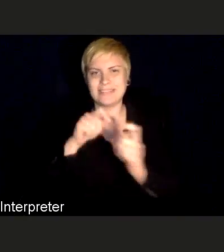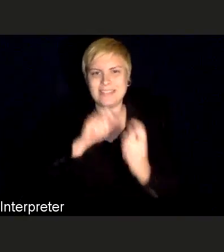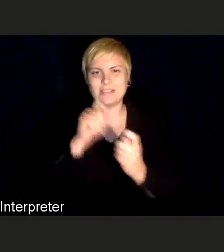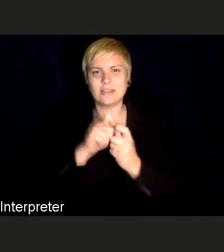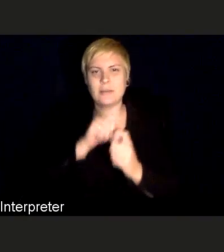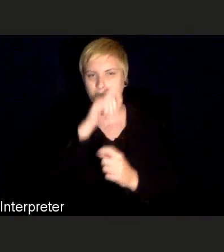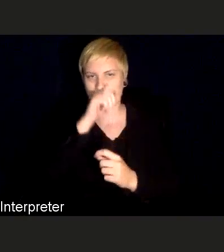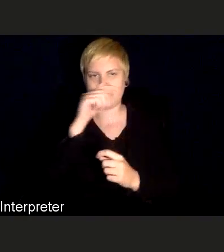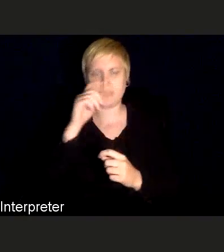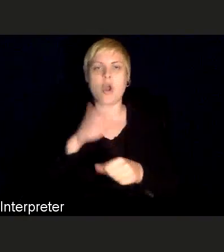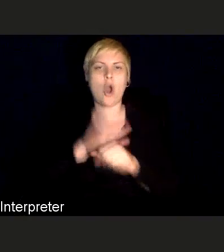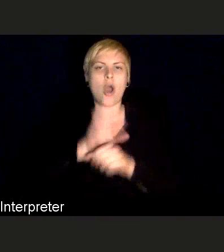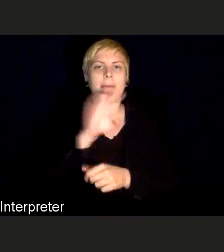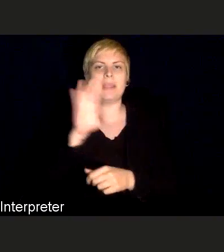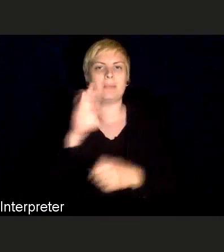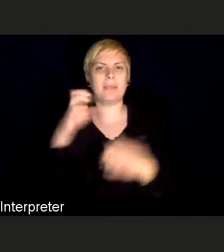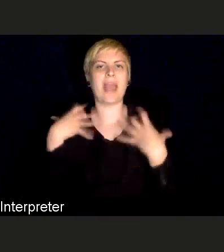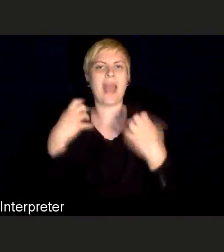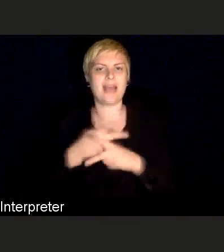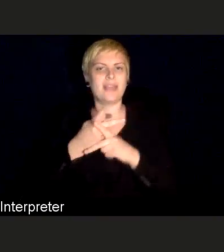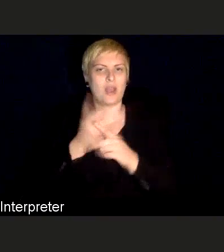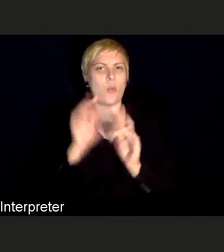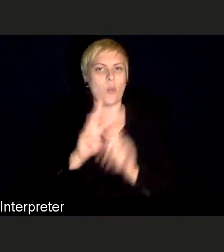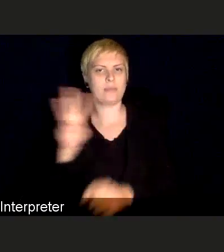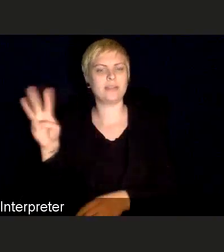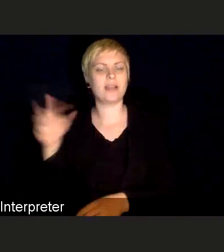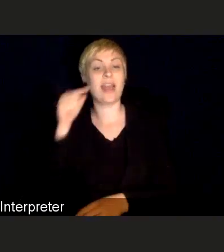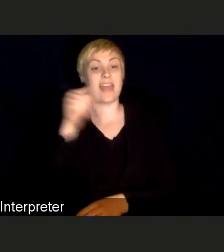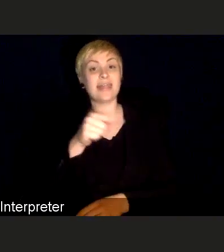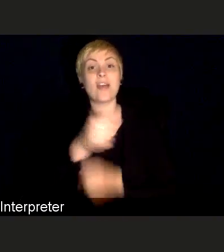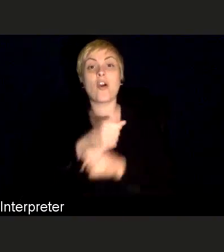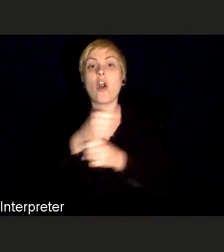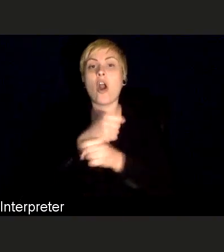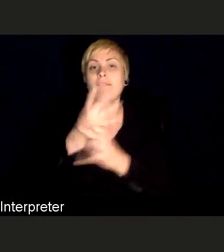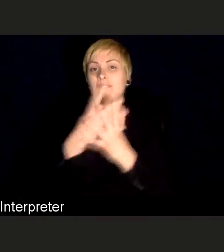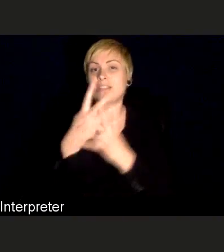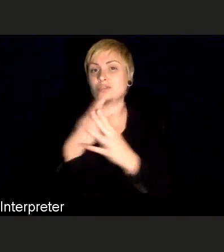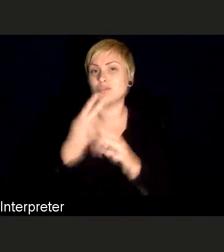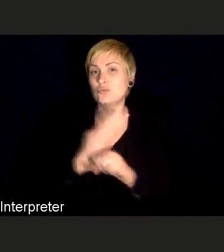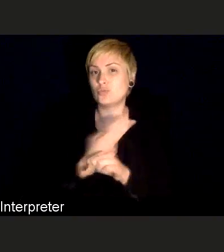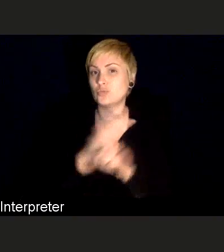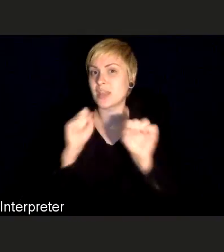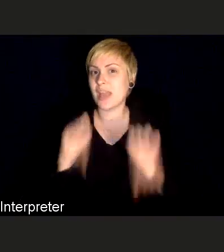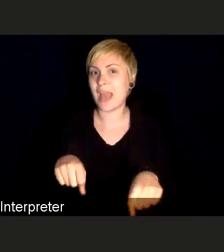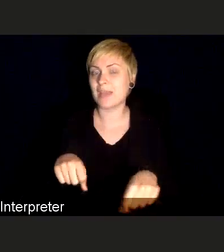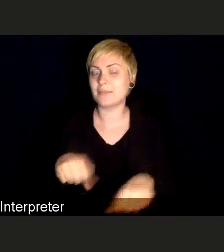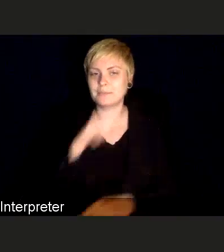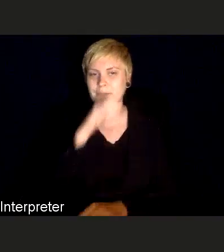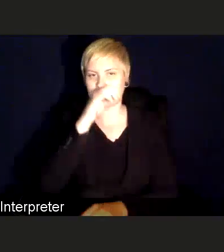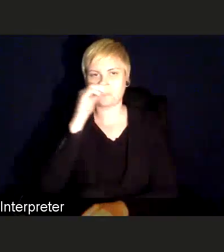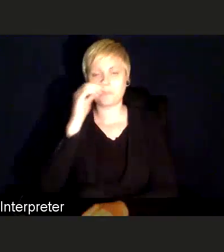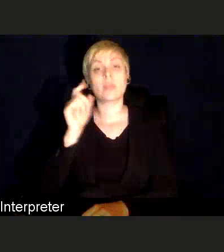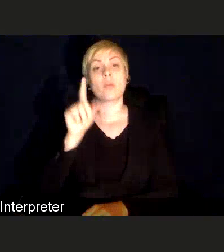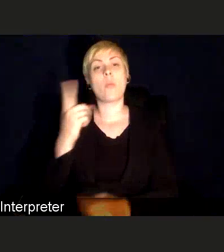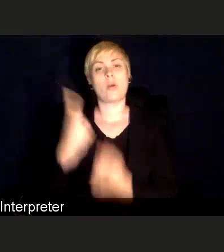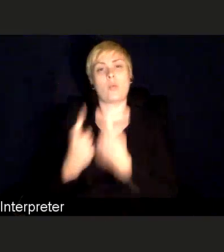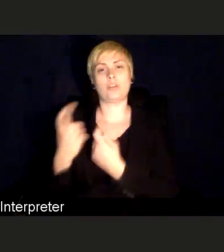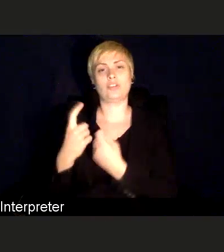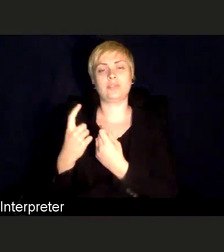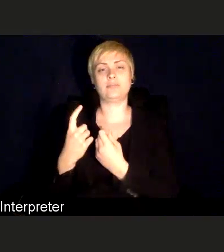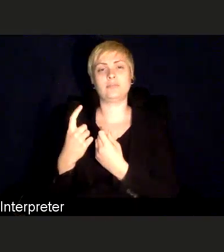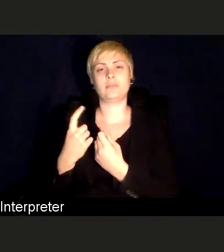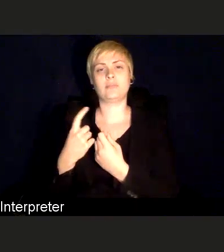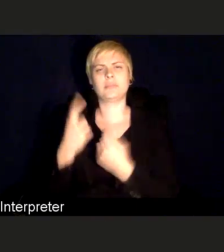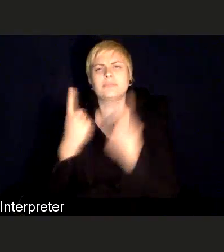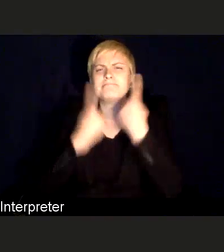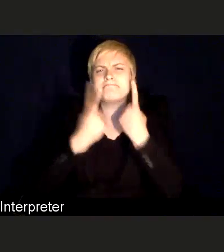but it does show this one has a coffee filter that's used. Because one of the questions that was posed to me was wondering about HEPA filters